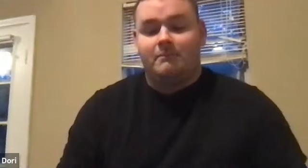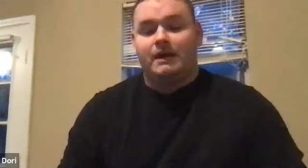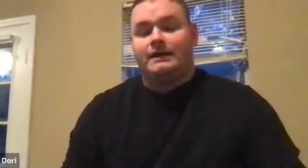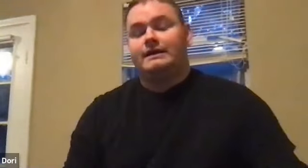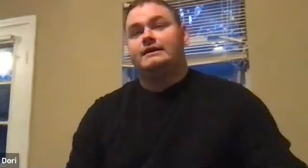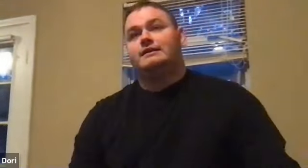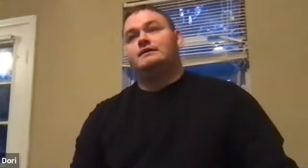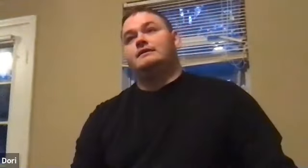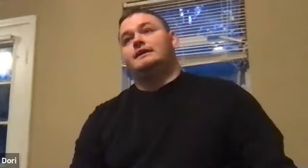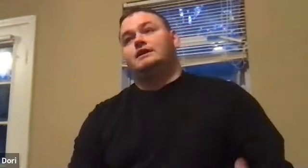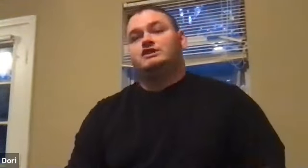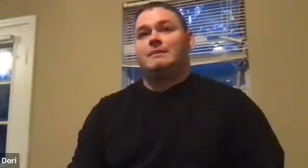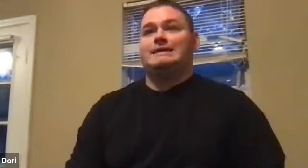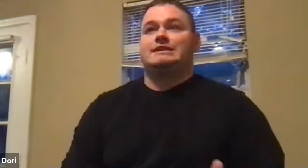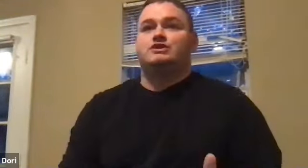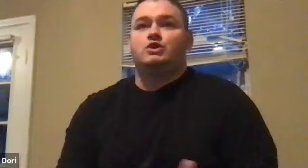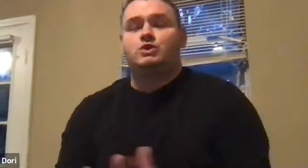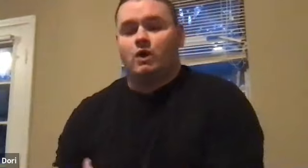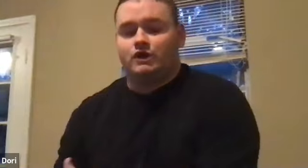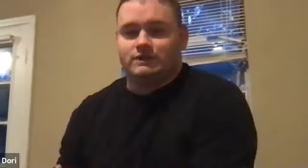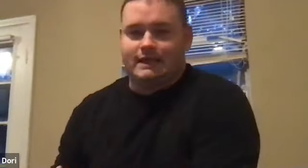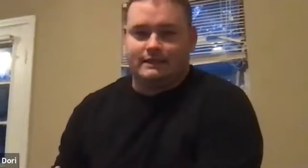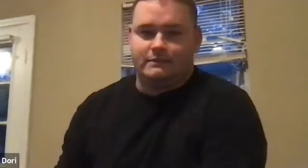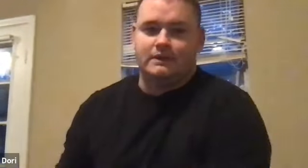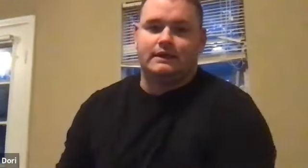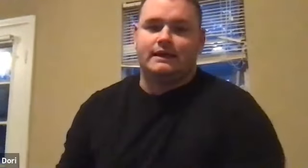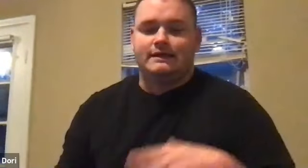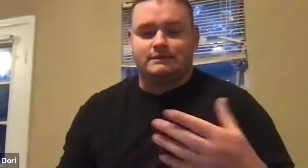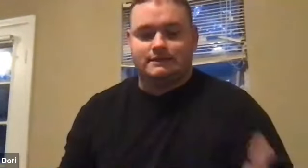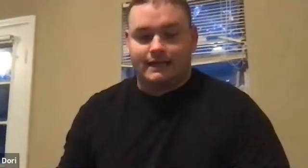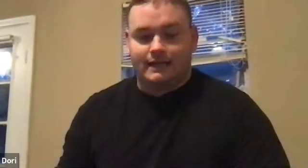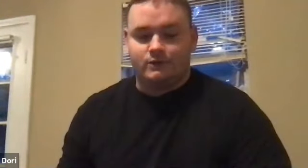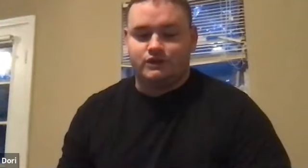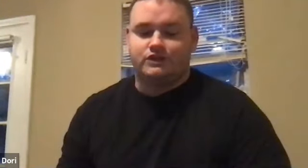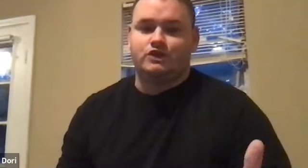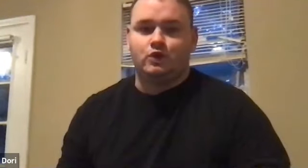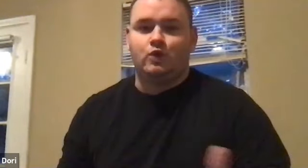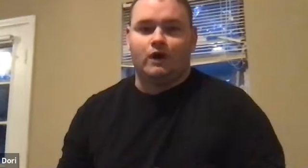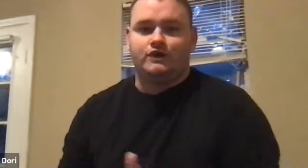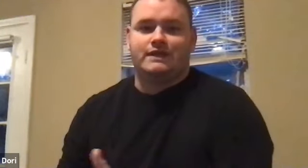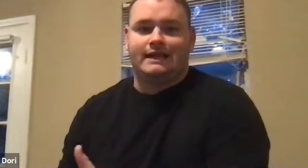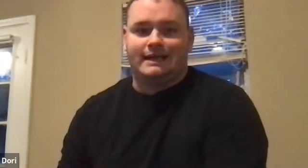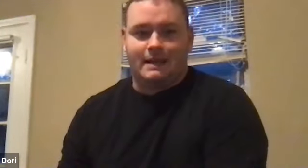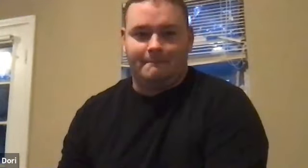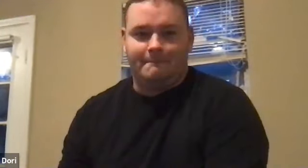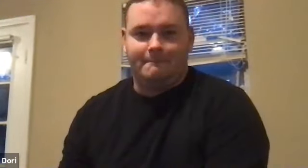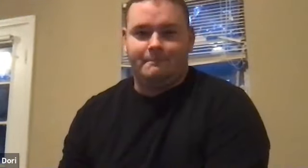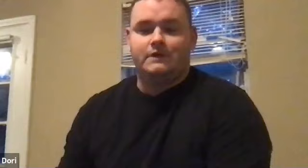But in English, I'm asking, do you understand him? And sign language is just, you understand him.